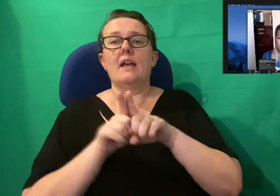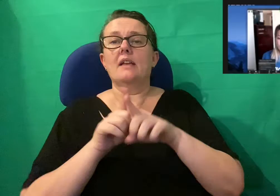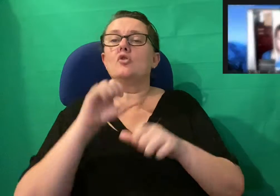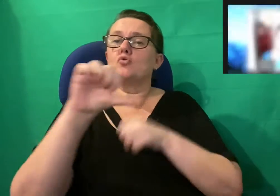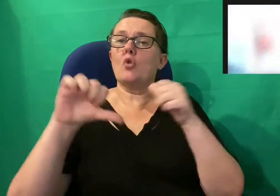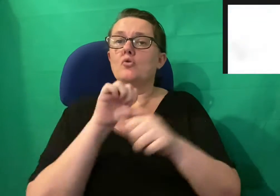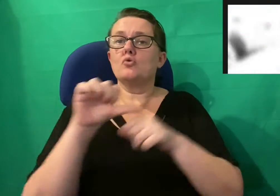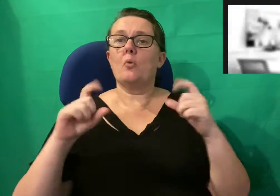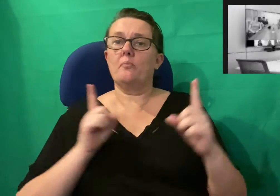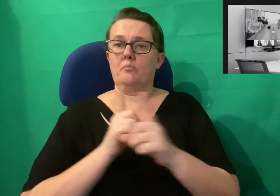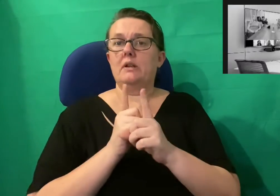get-togethers.